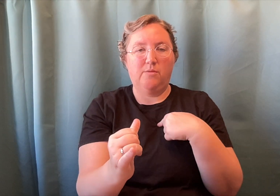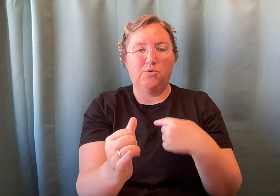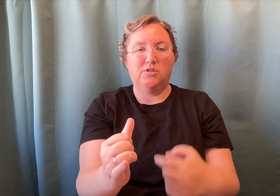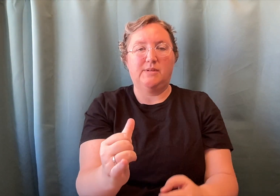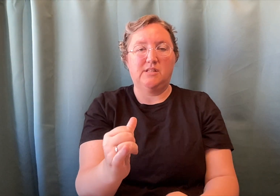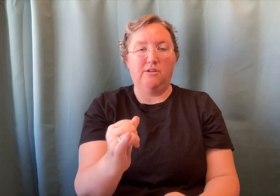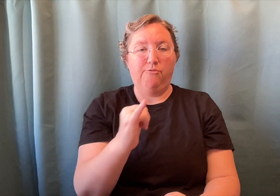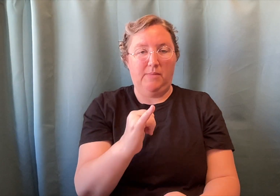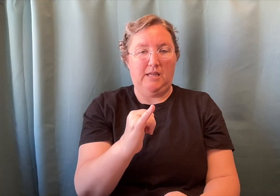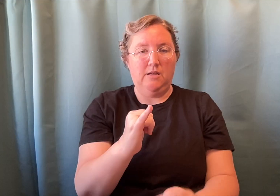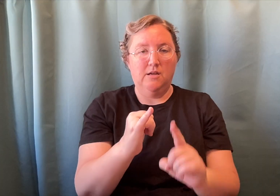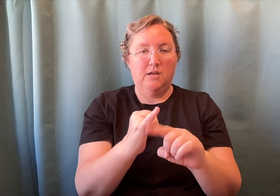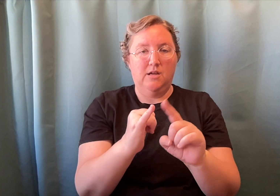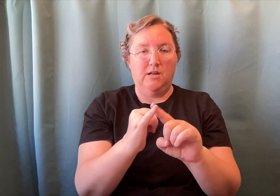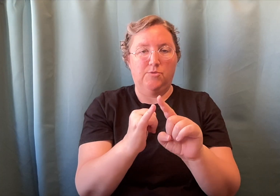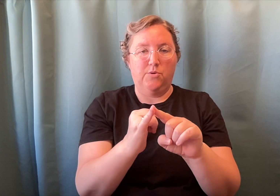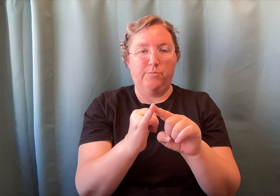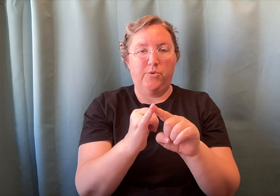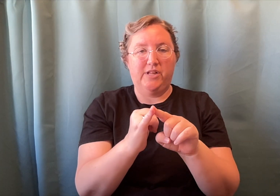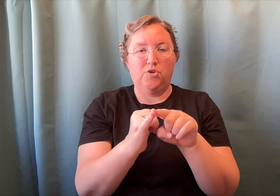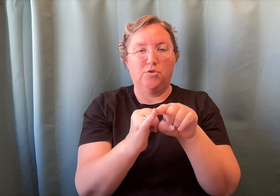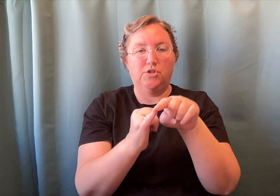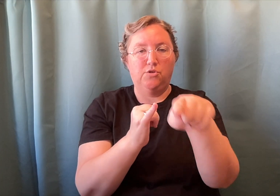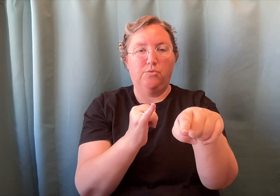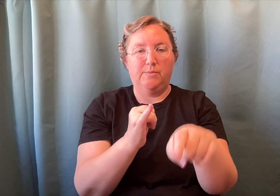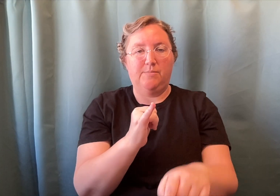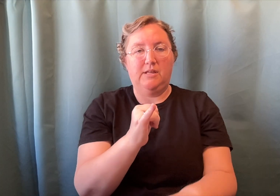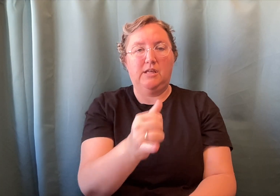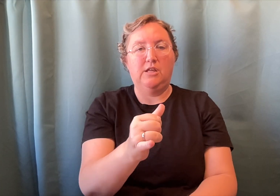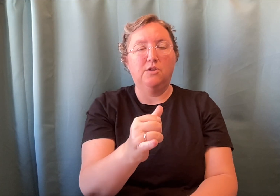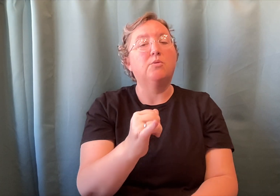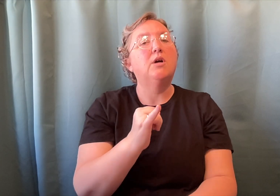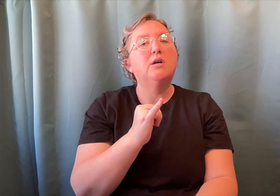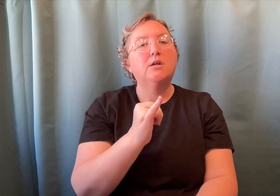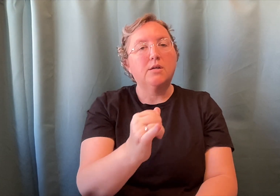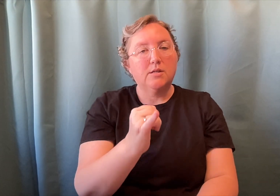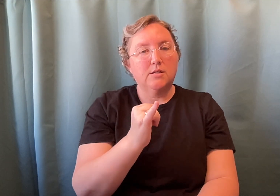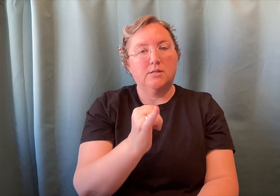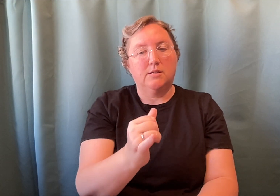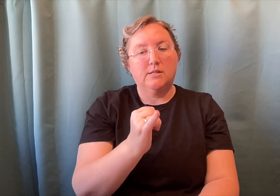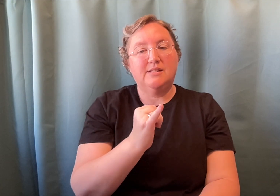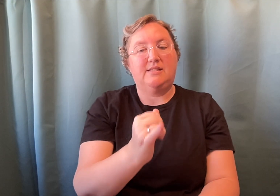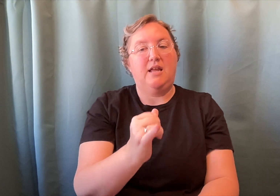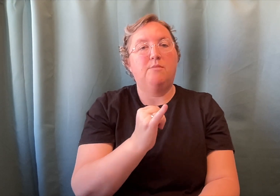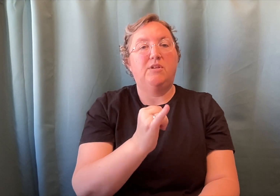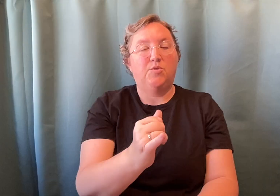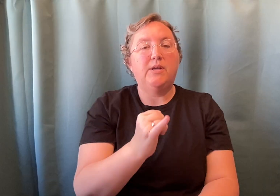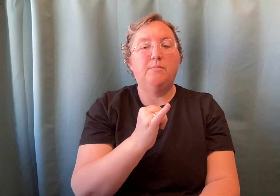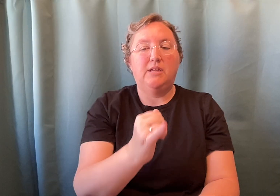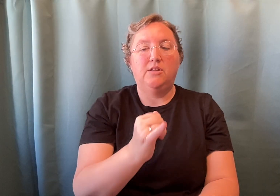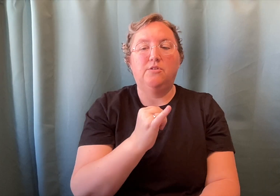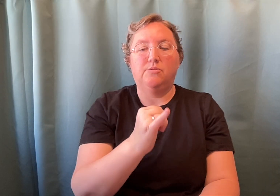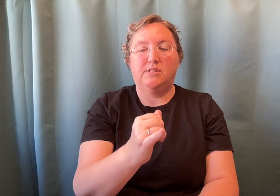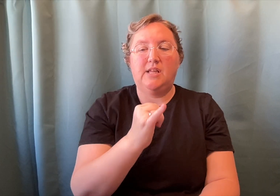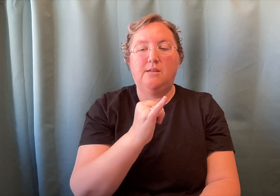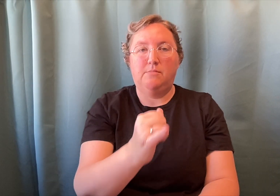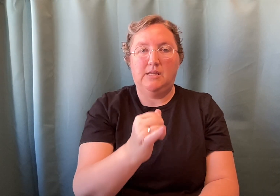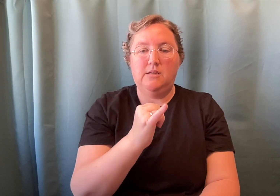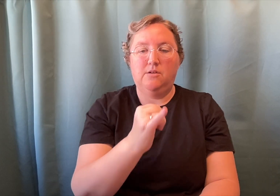towards myself, me, and I'm pointing towards you with my pinky, you. Same between me and you. Same me